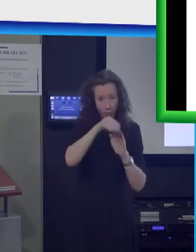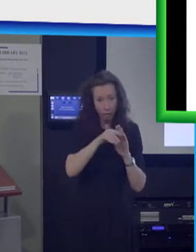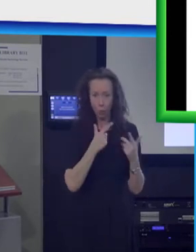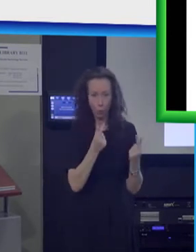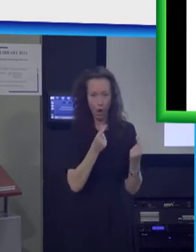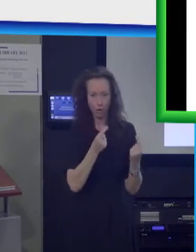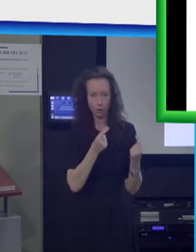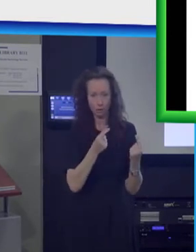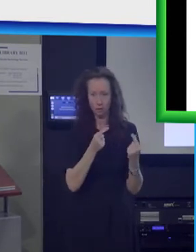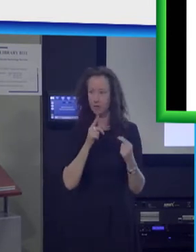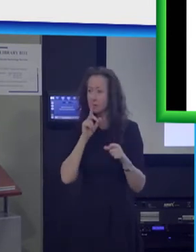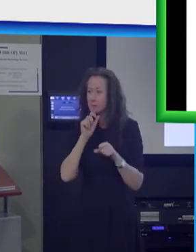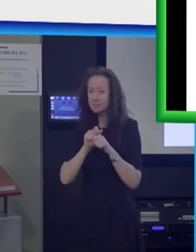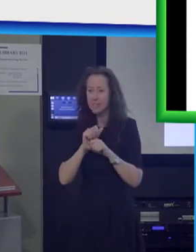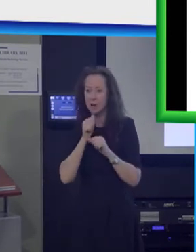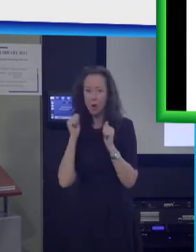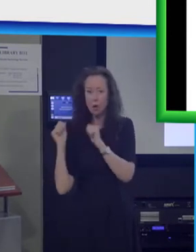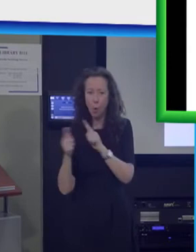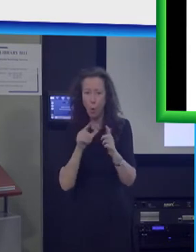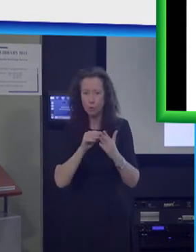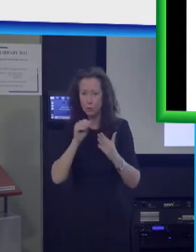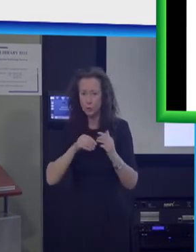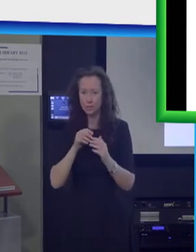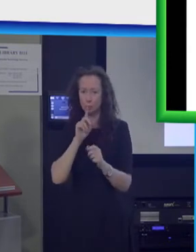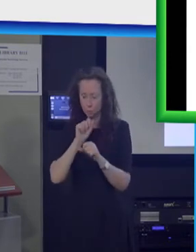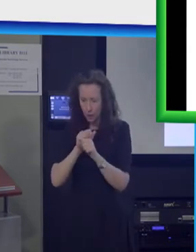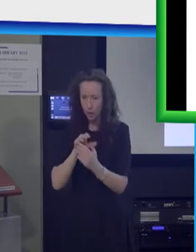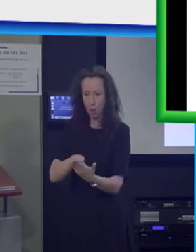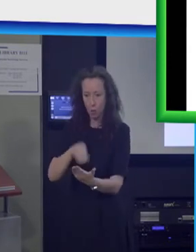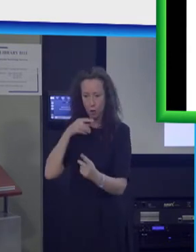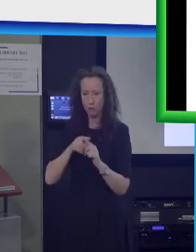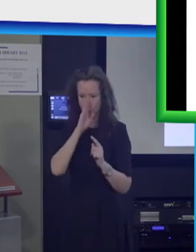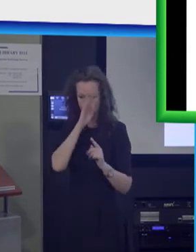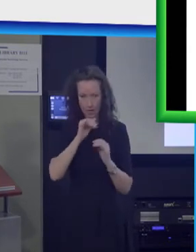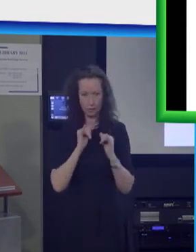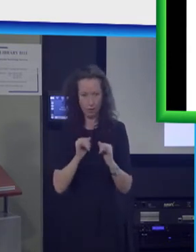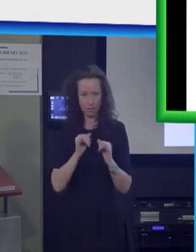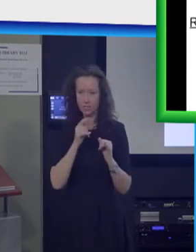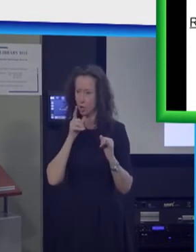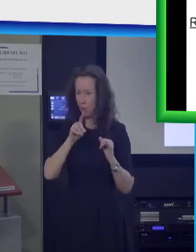studies, not everybody learns from direct instruction. It's not 100% foolproof.